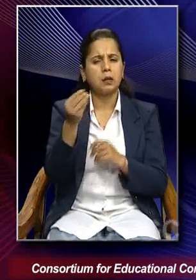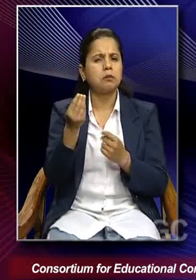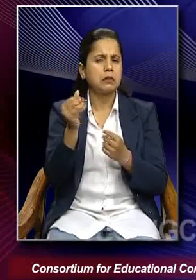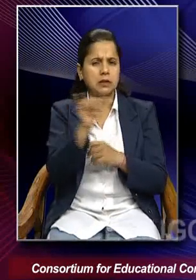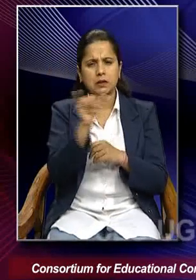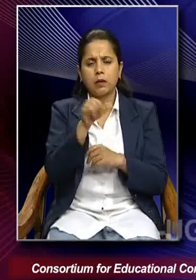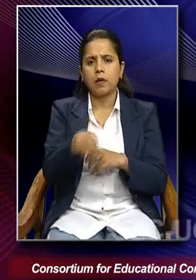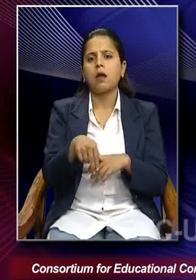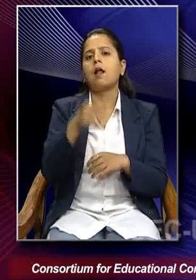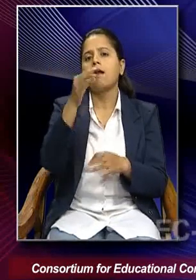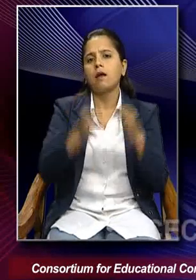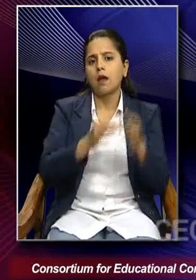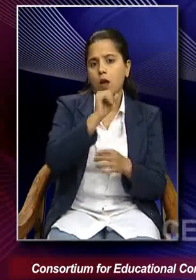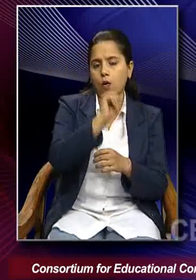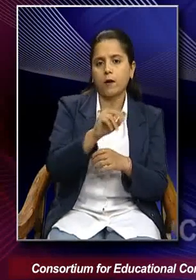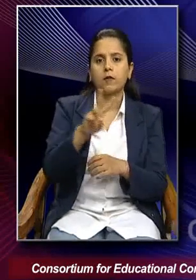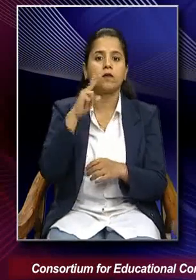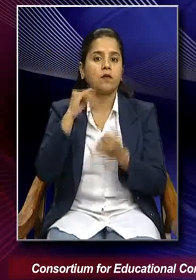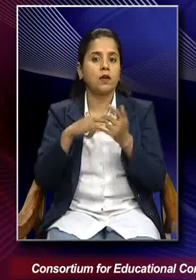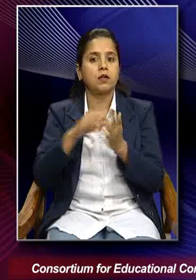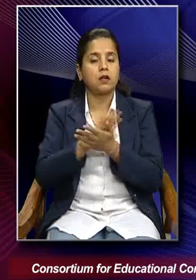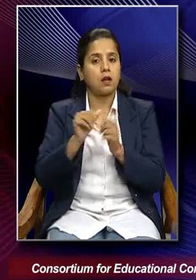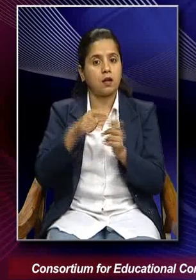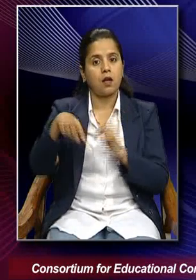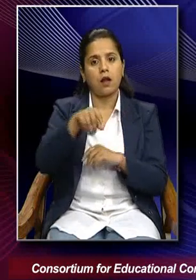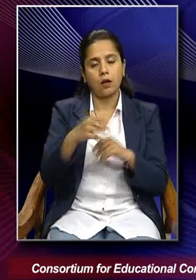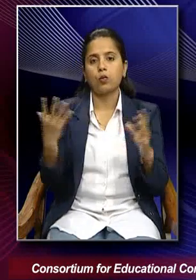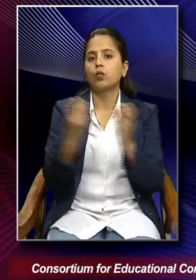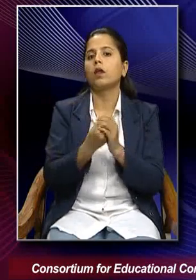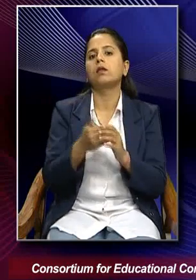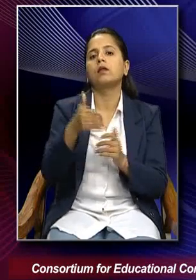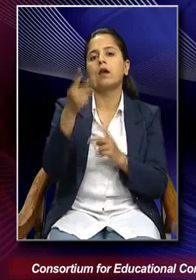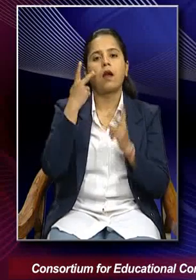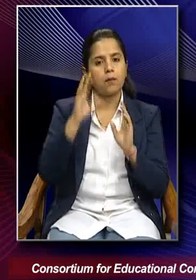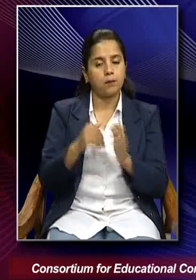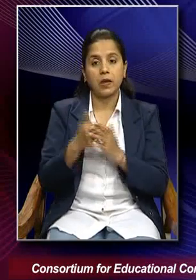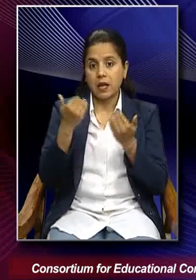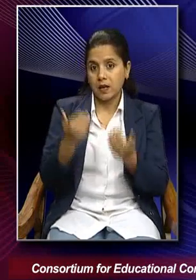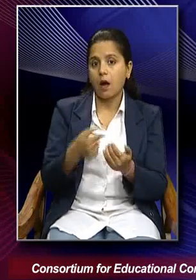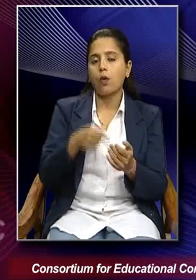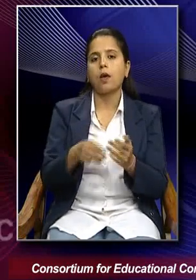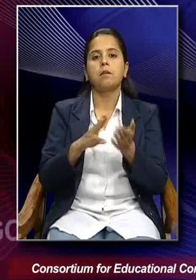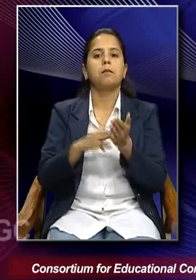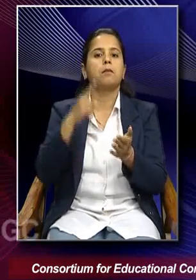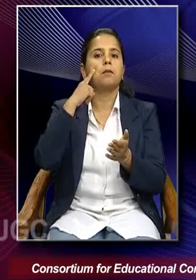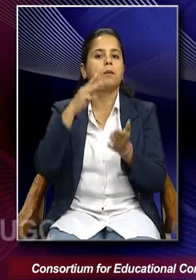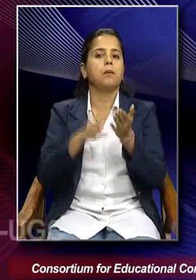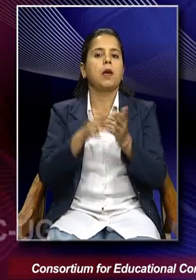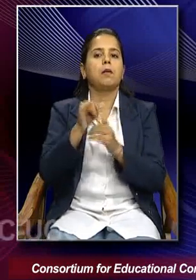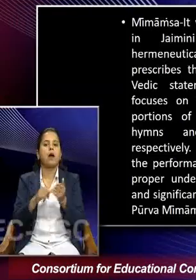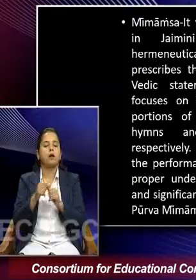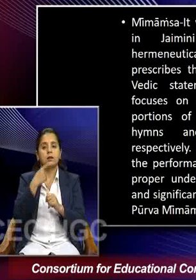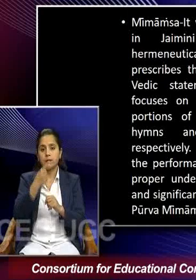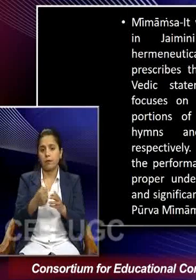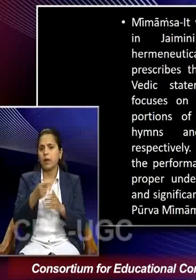in both Nyaya and Vaisheshik, therefore they are often taken together. Coming now to Mimamsa. It